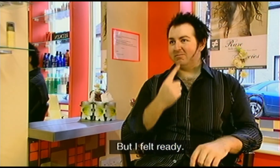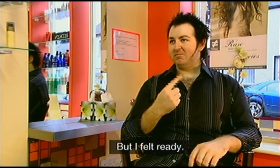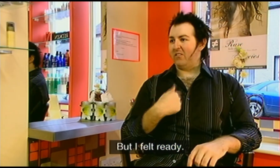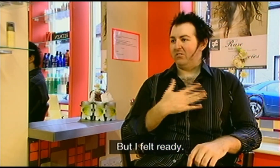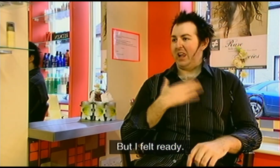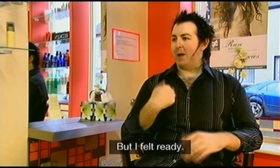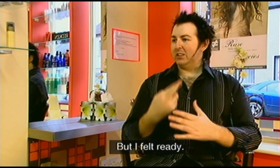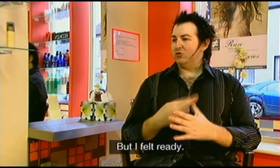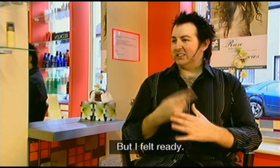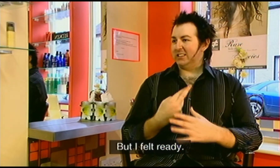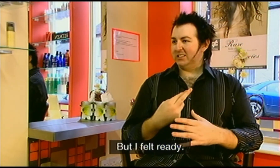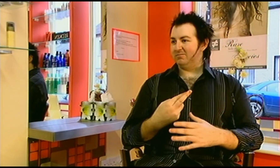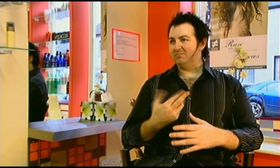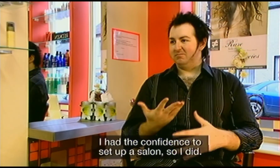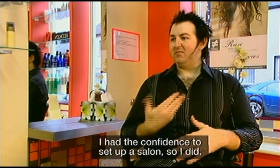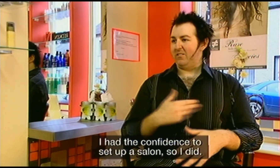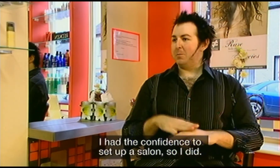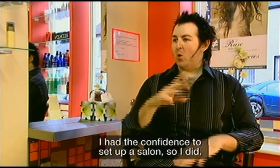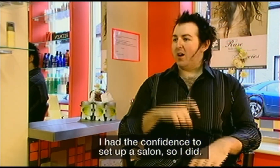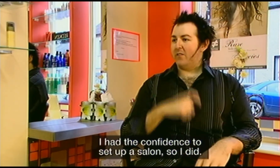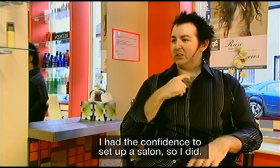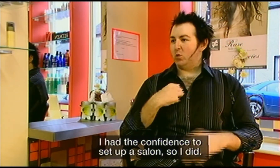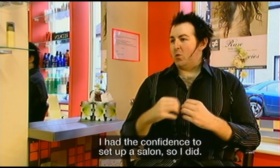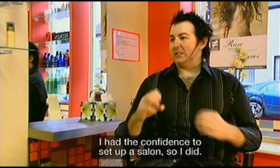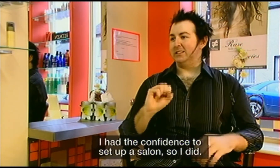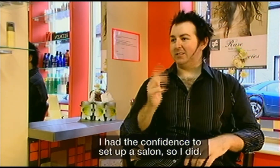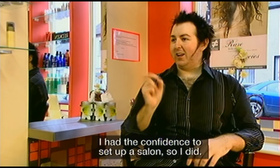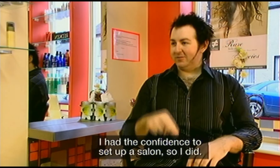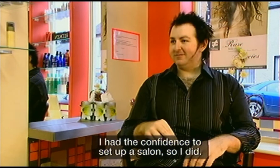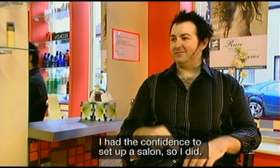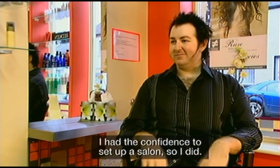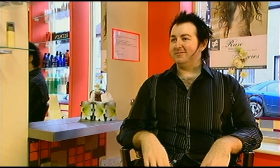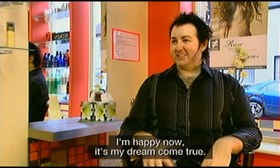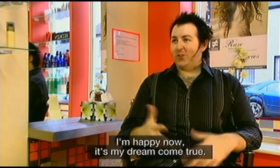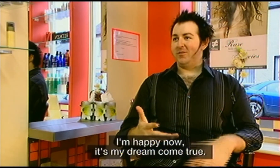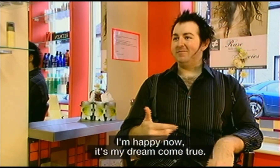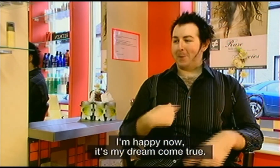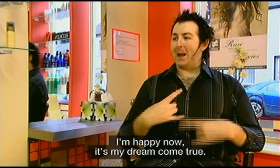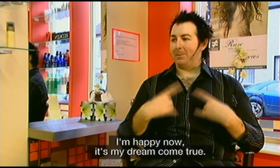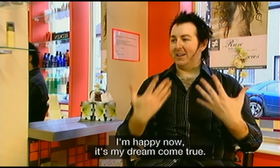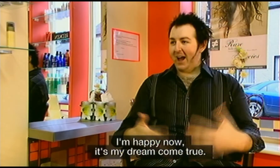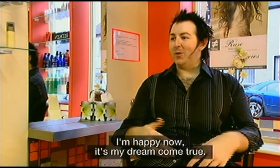But I felt ready. I had the confidence to set up a salon, so I did. I'm happy now. It's my dream come true.